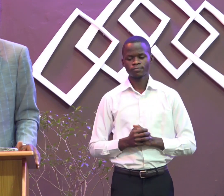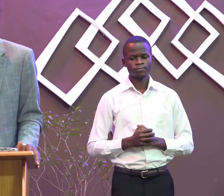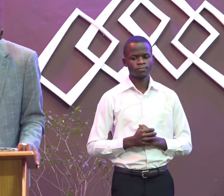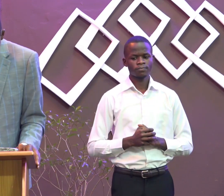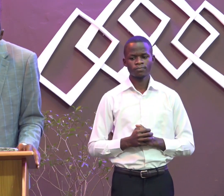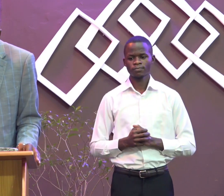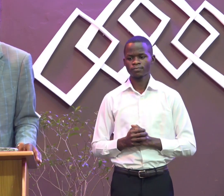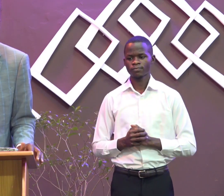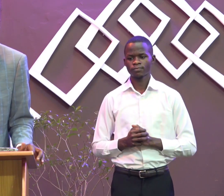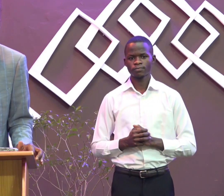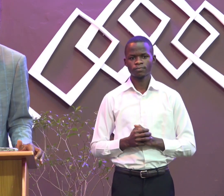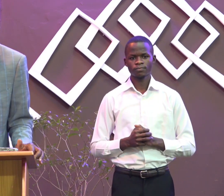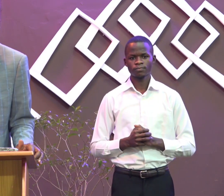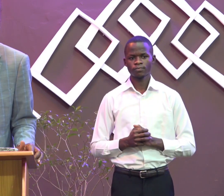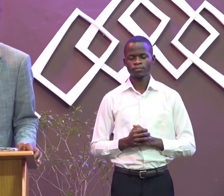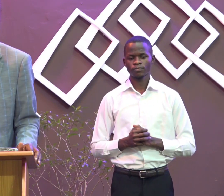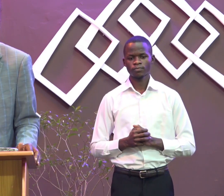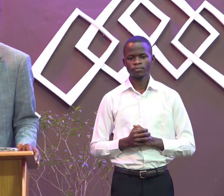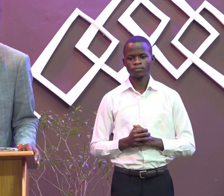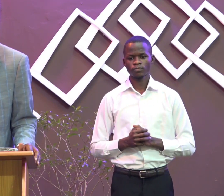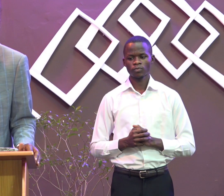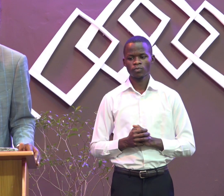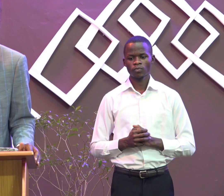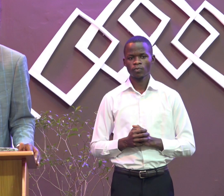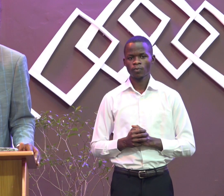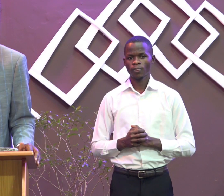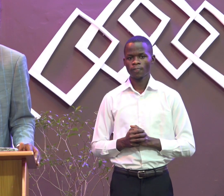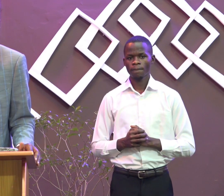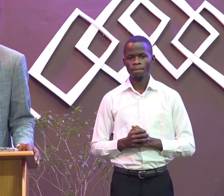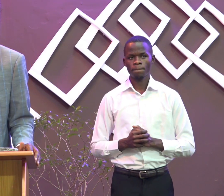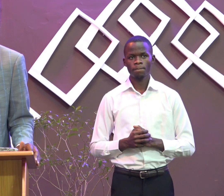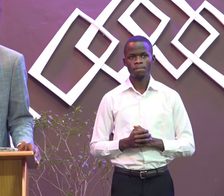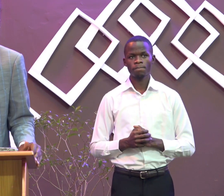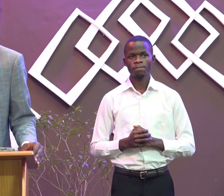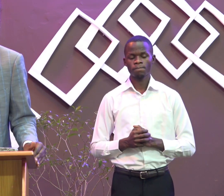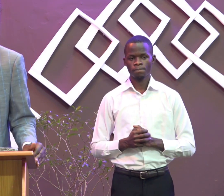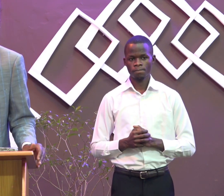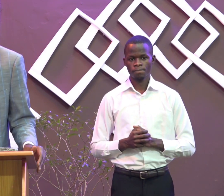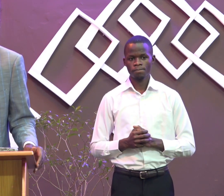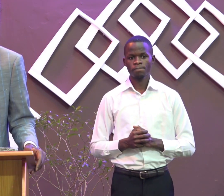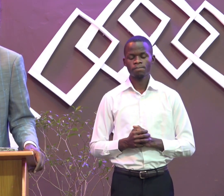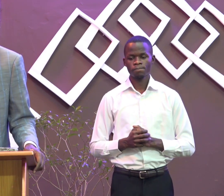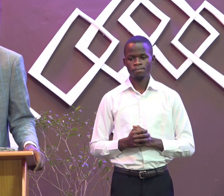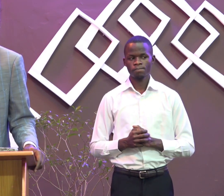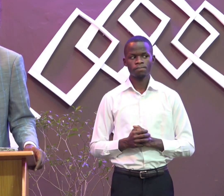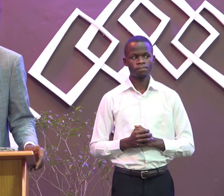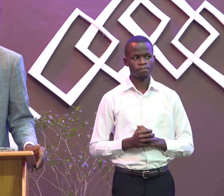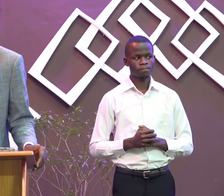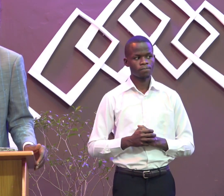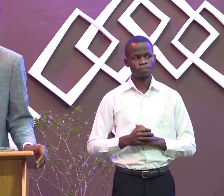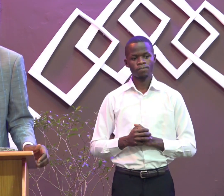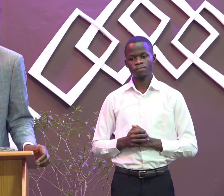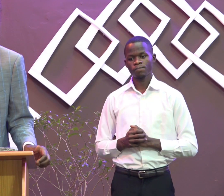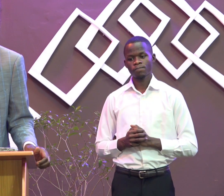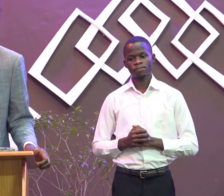they are keeping watch over your souls as those who will have to give an account. Let them do this with joy and not